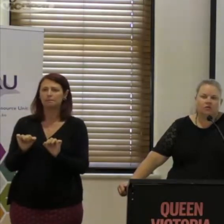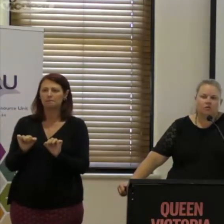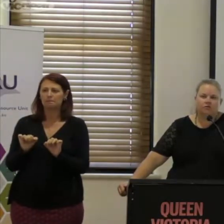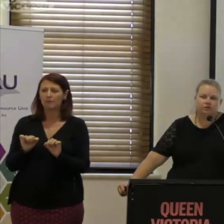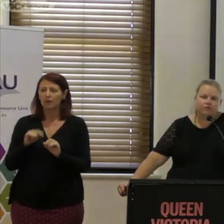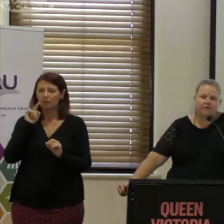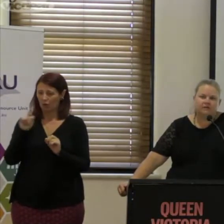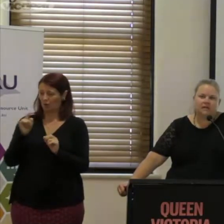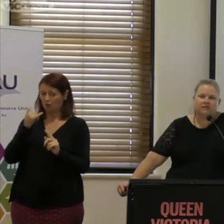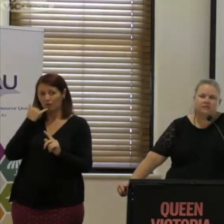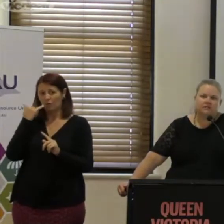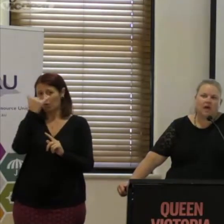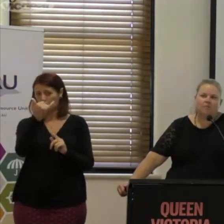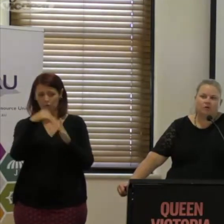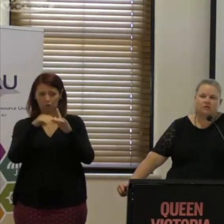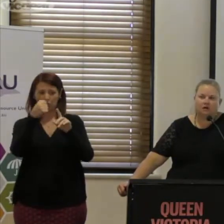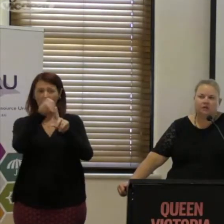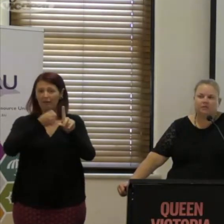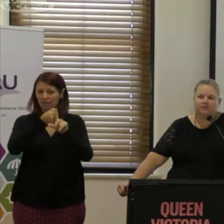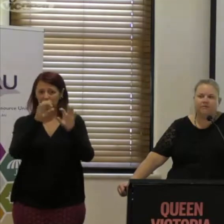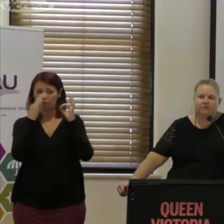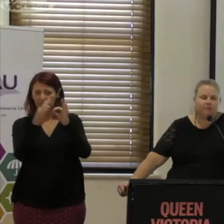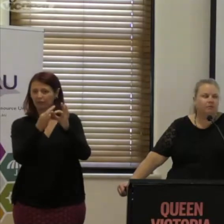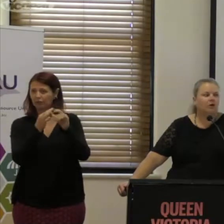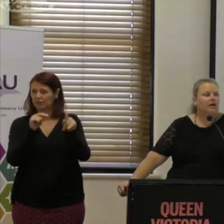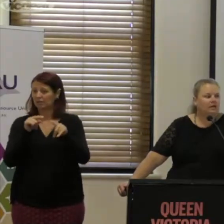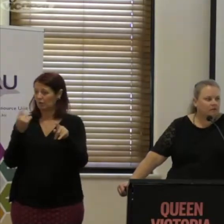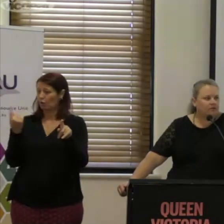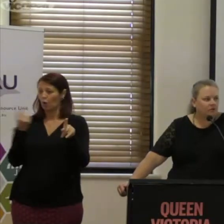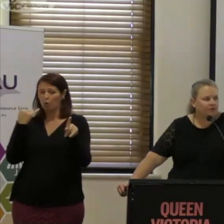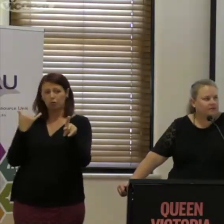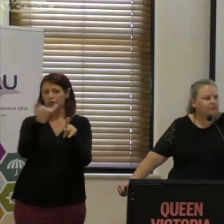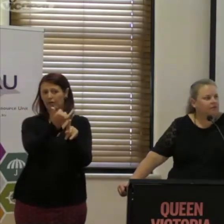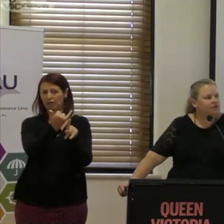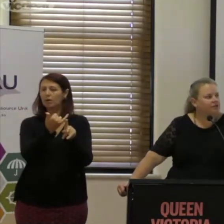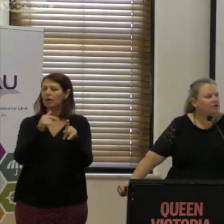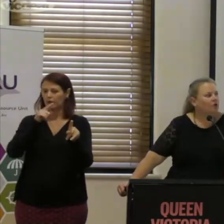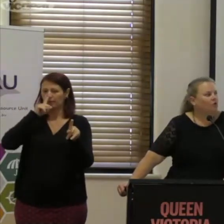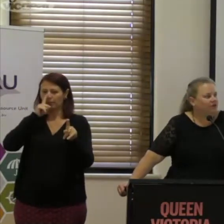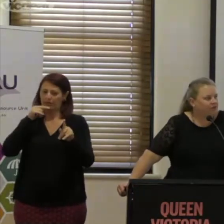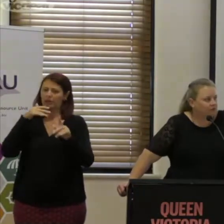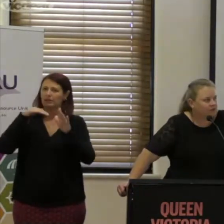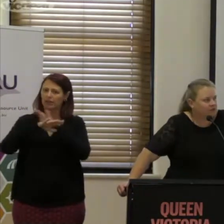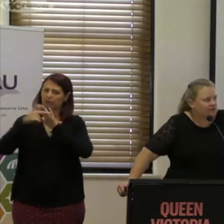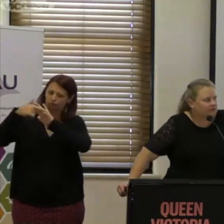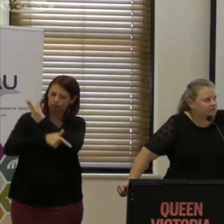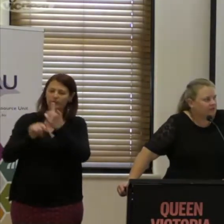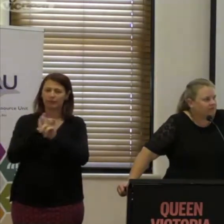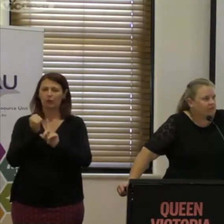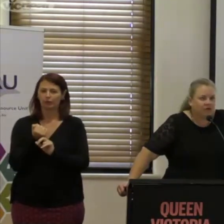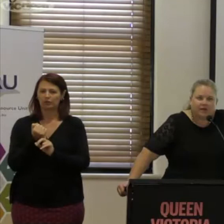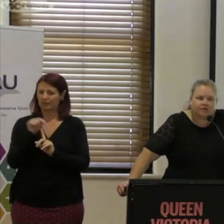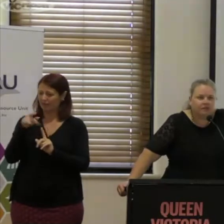the calls to advocacy agencies are most likely to be from the people in the most complex situations with the most